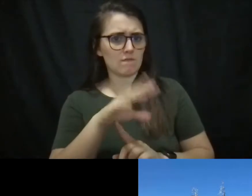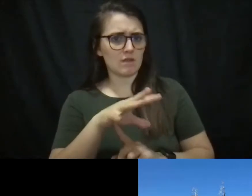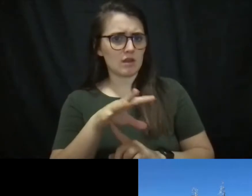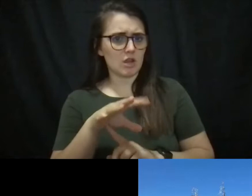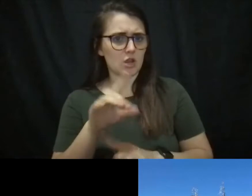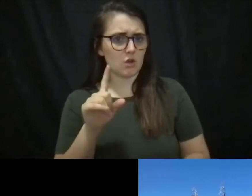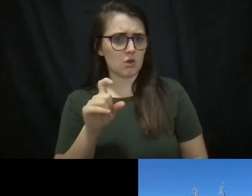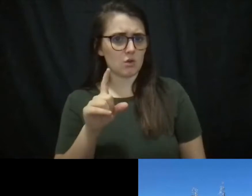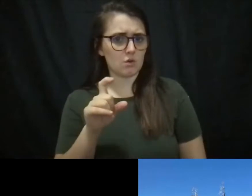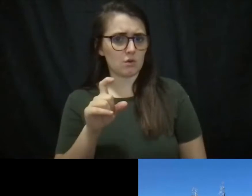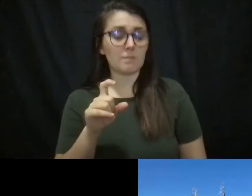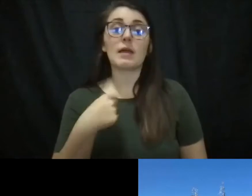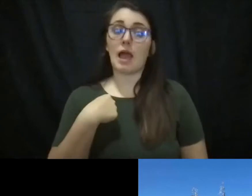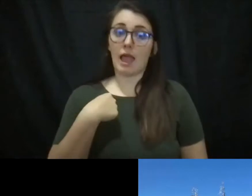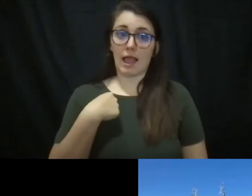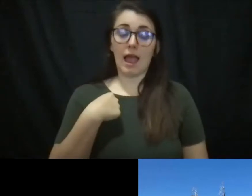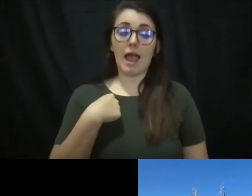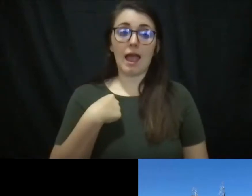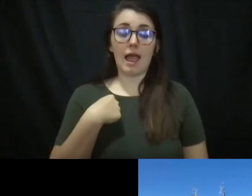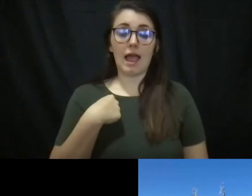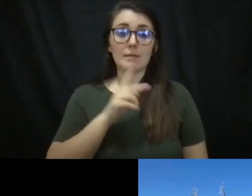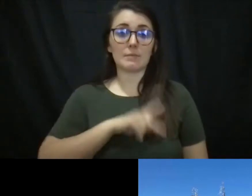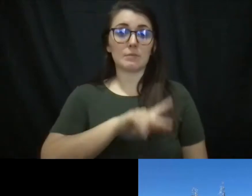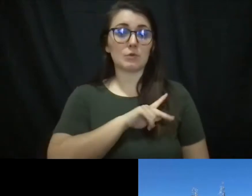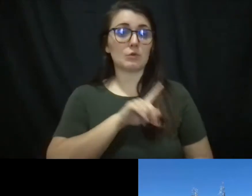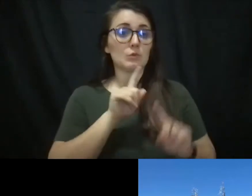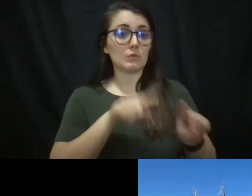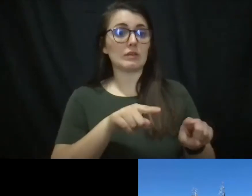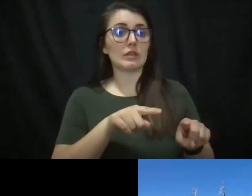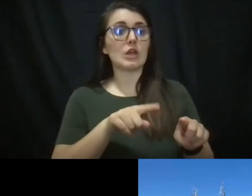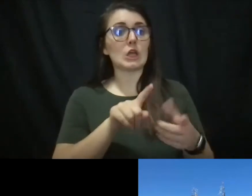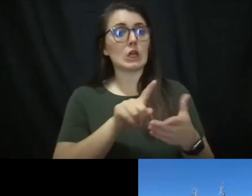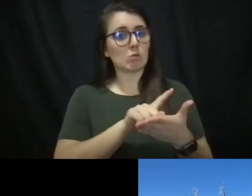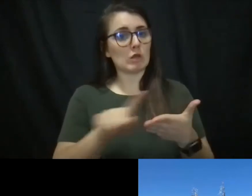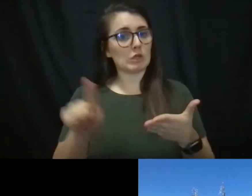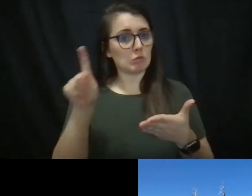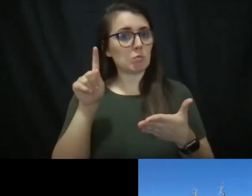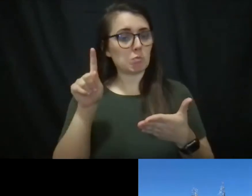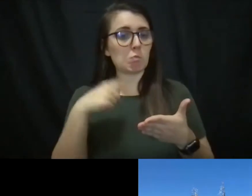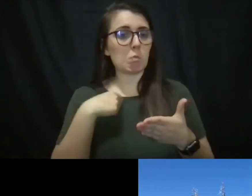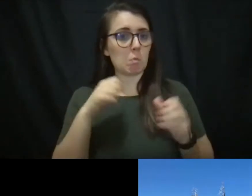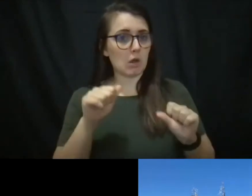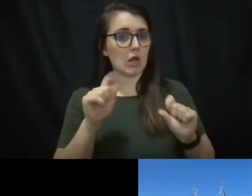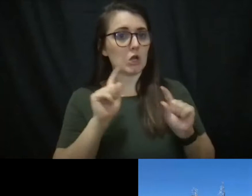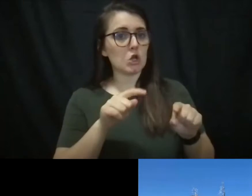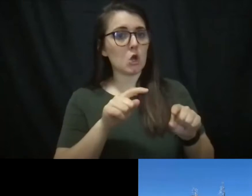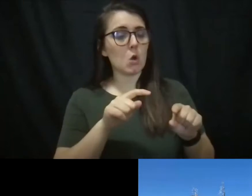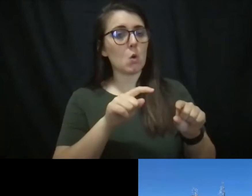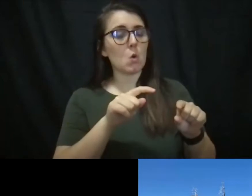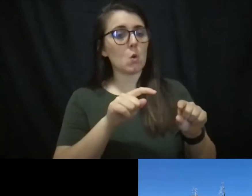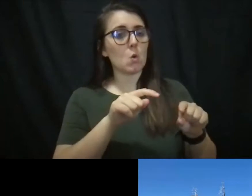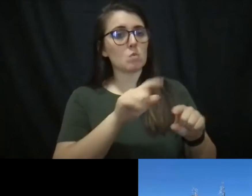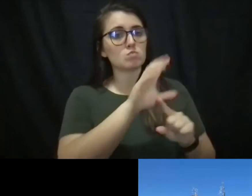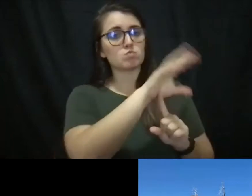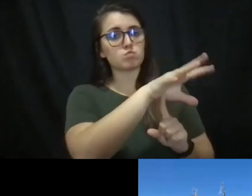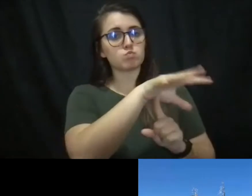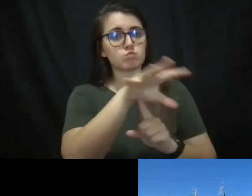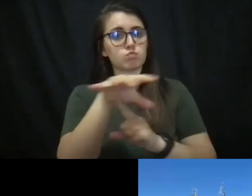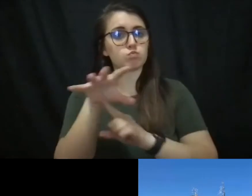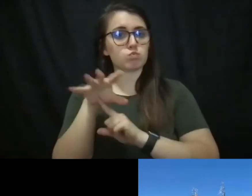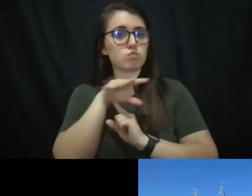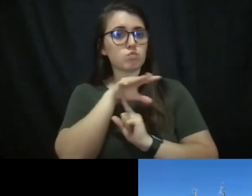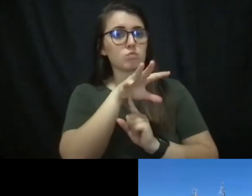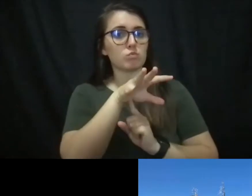so I went there a couple weeks ago because that's when I could do it, and I recorded that video for us